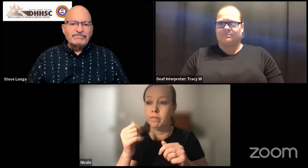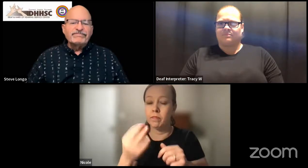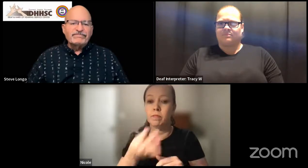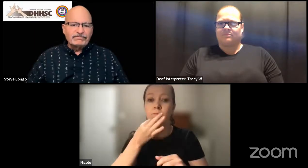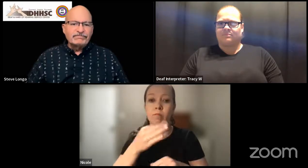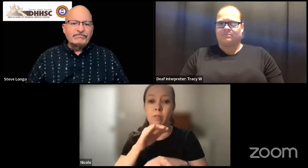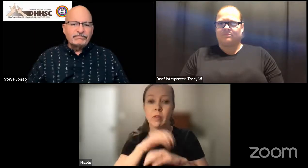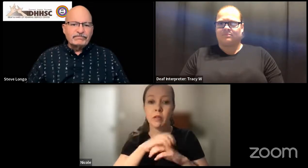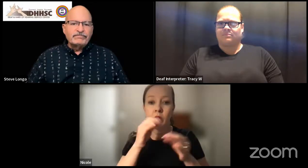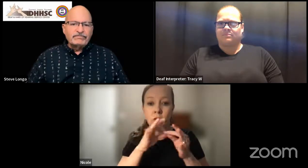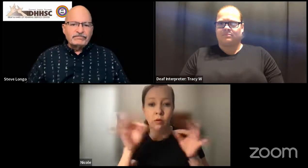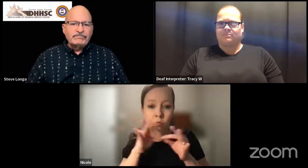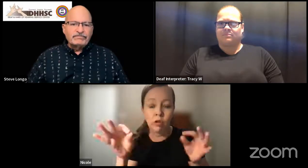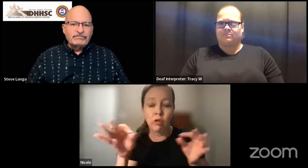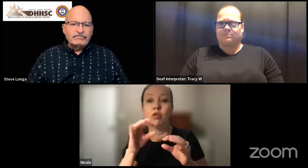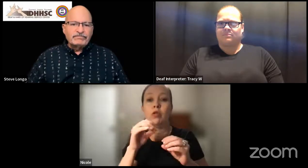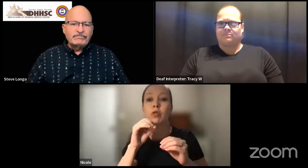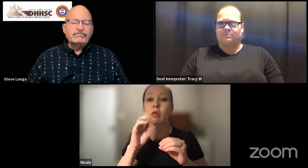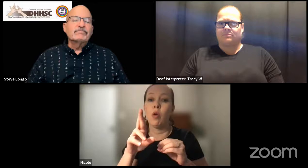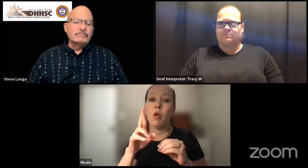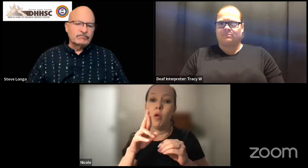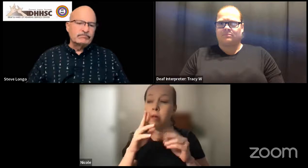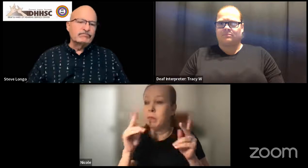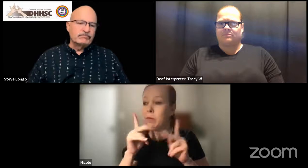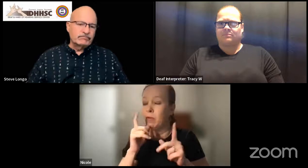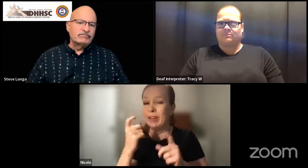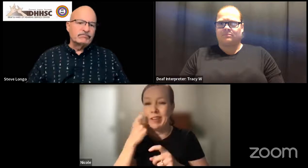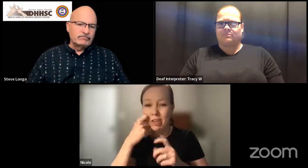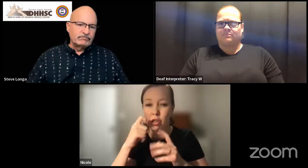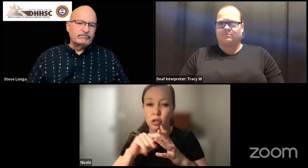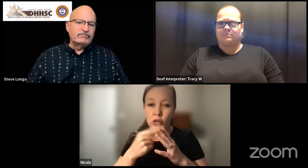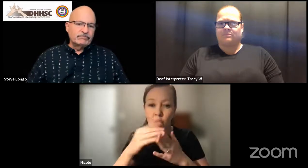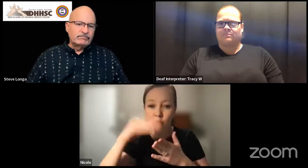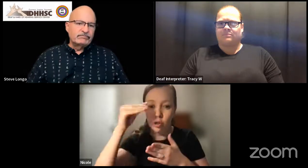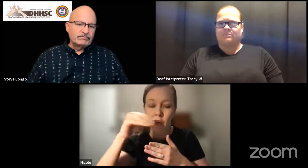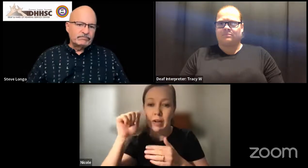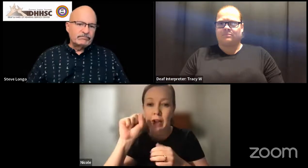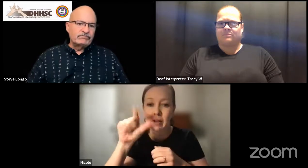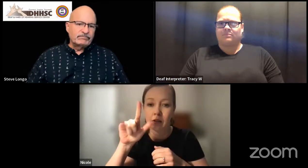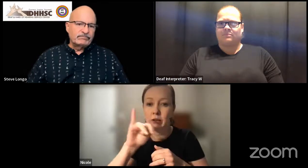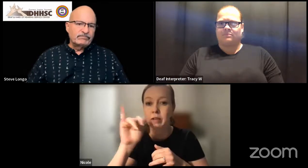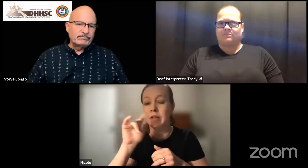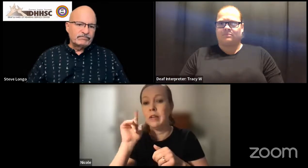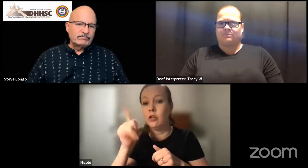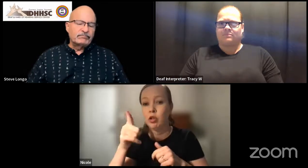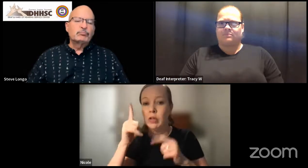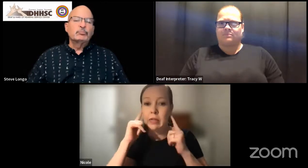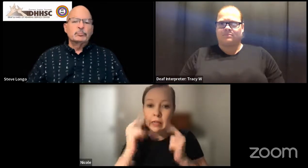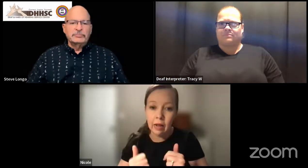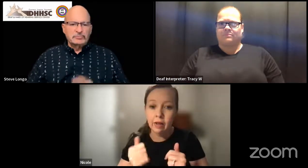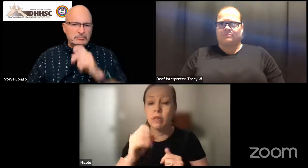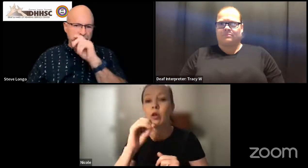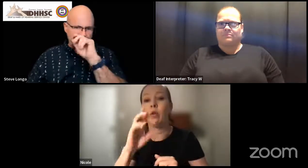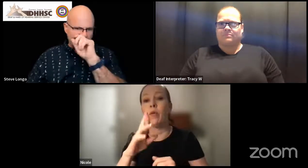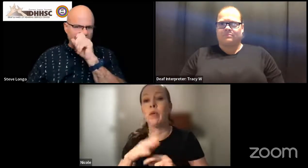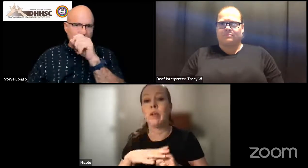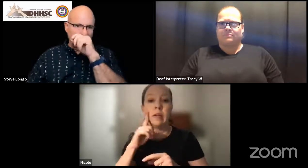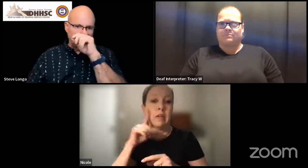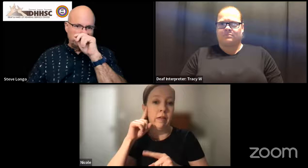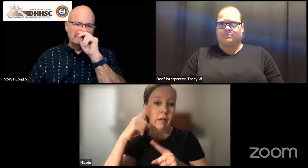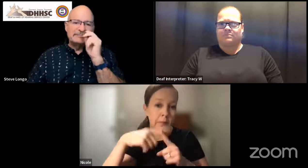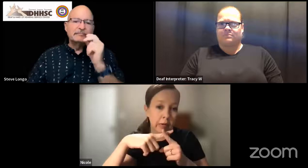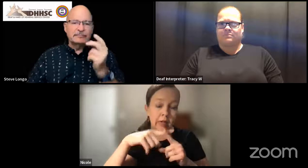individuals who may not be great with English. I just learned that